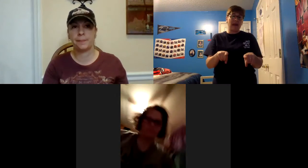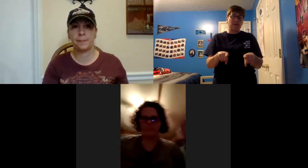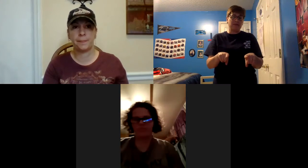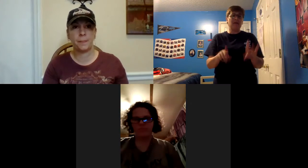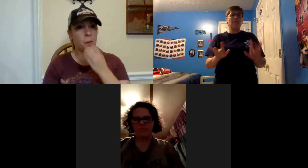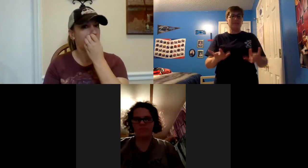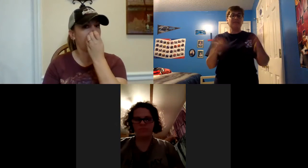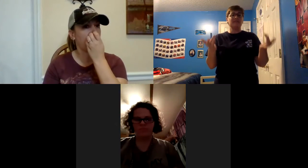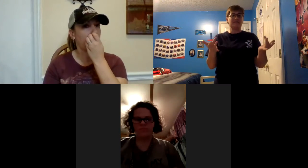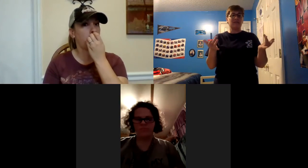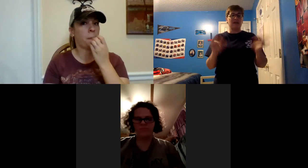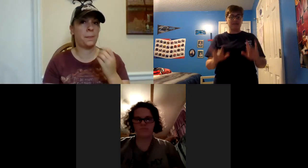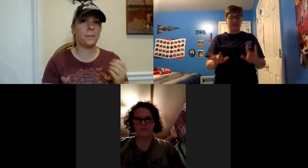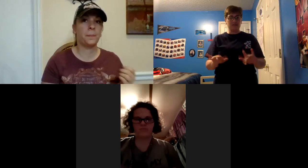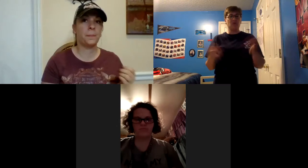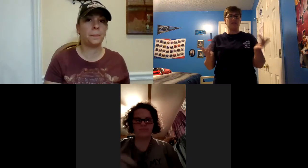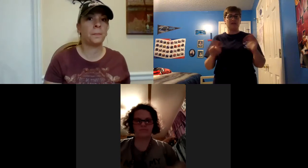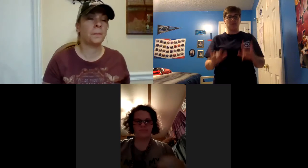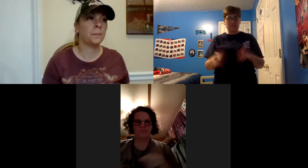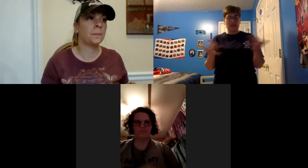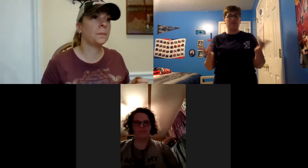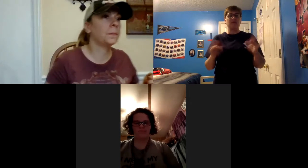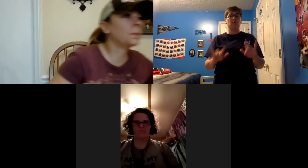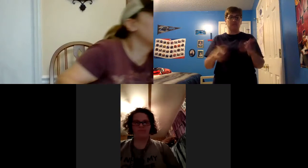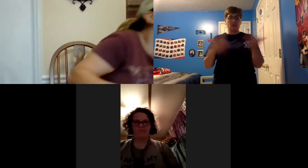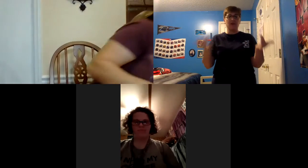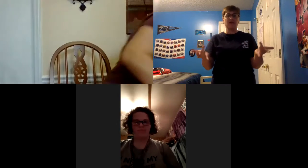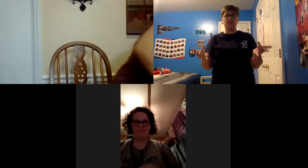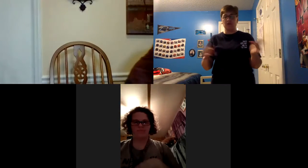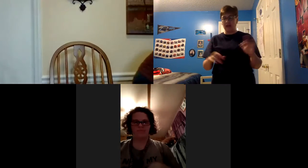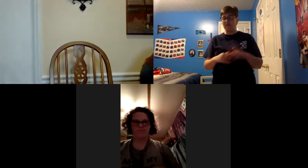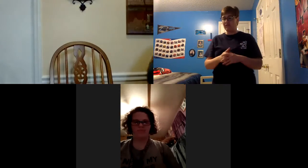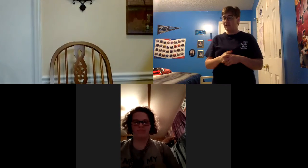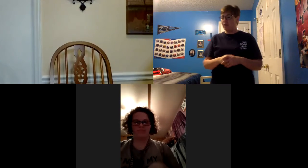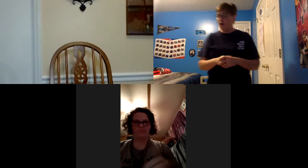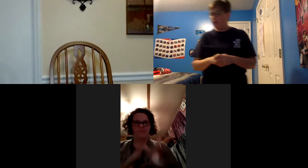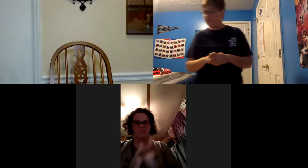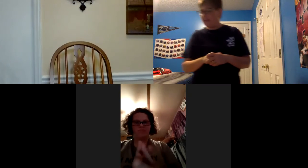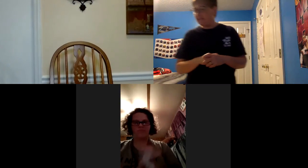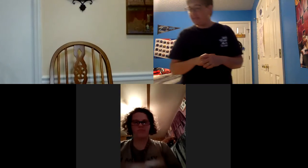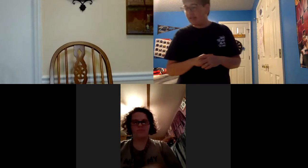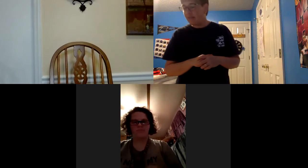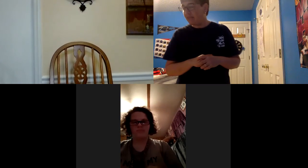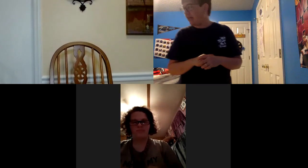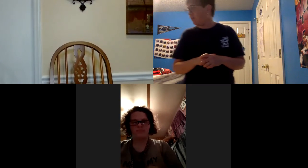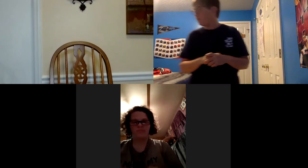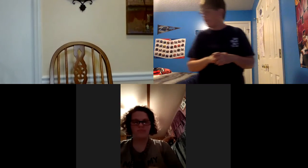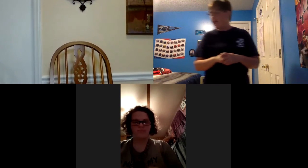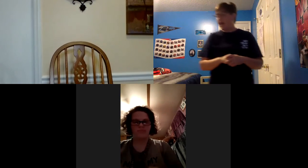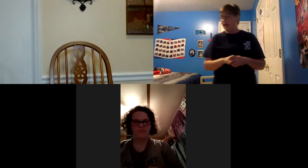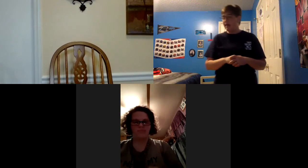then happen, but this is the same kind of thing. What's up, what's happening, what's going on in your life. All of that is the same